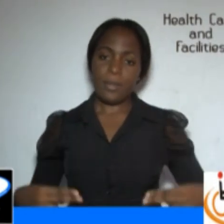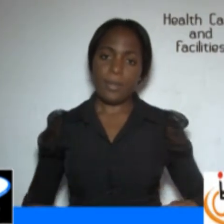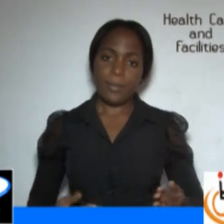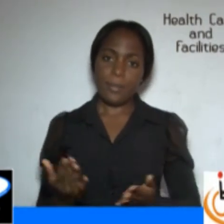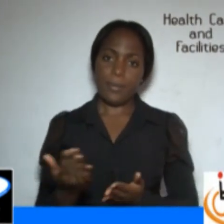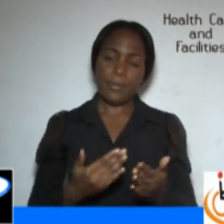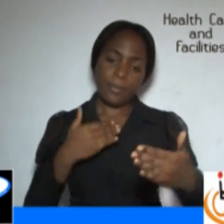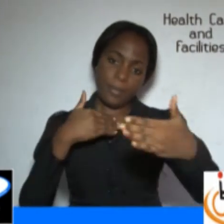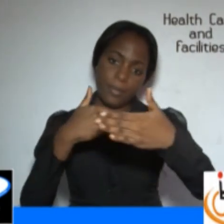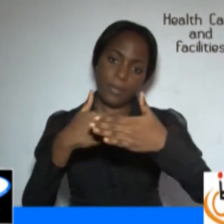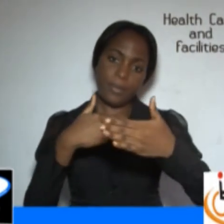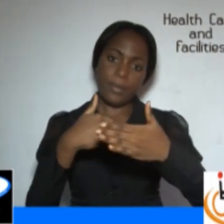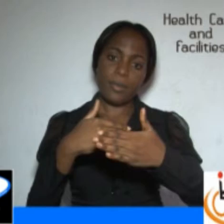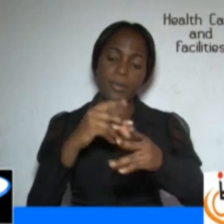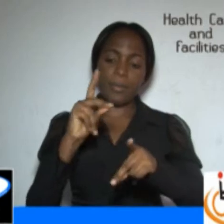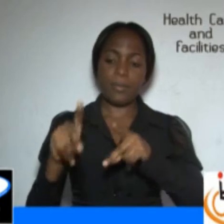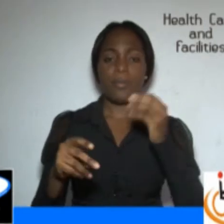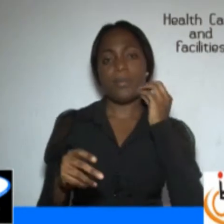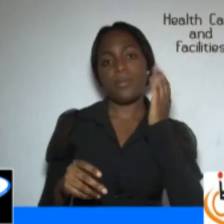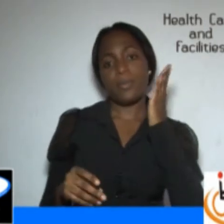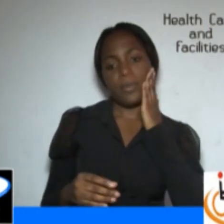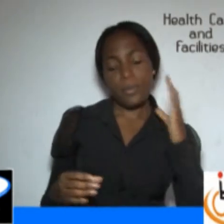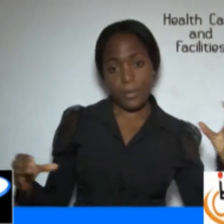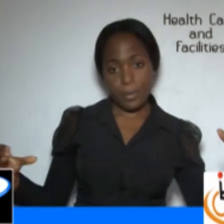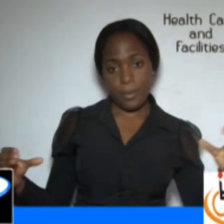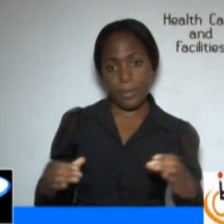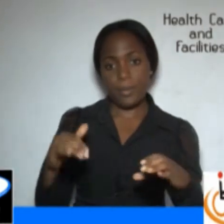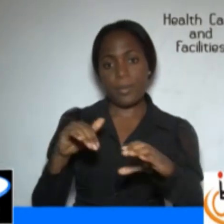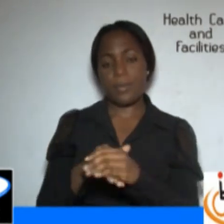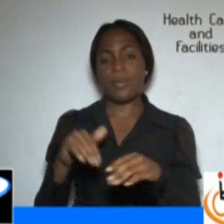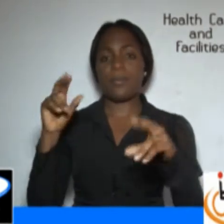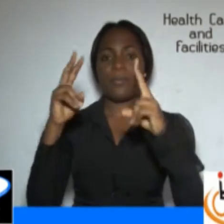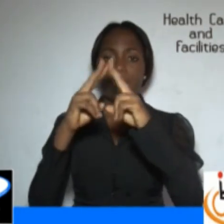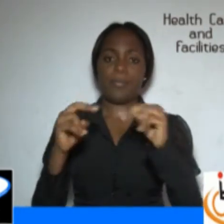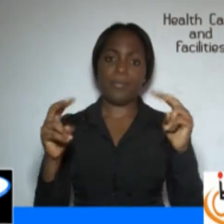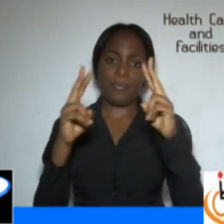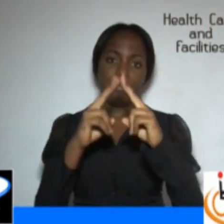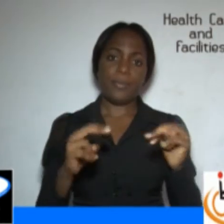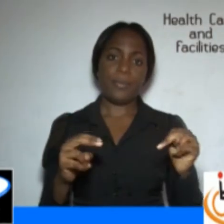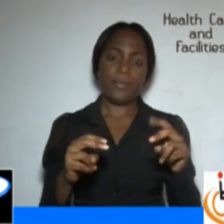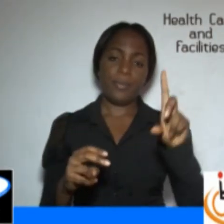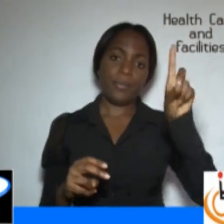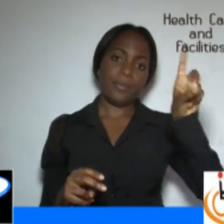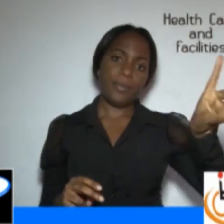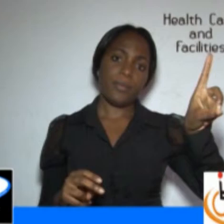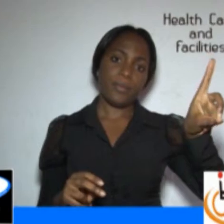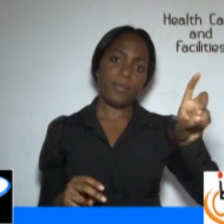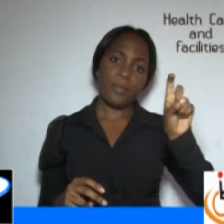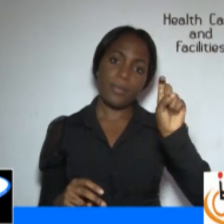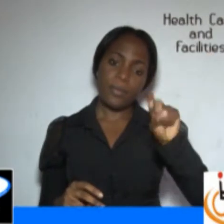to persons' own communities, including rural areas. D. Require health